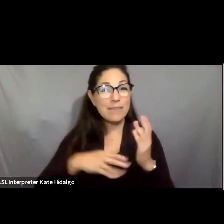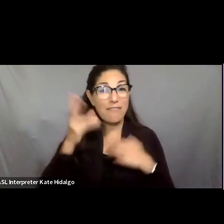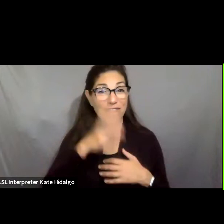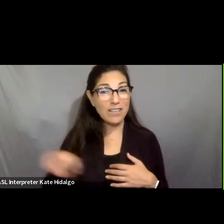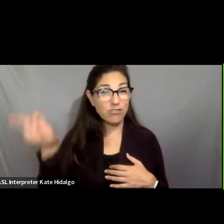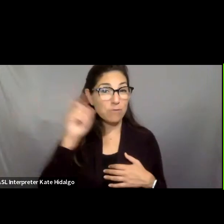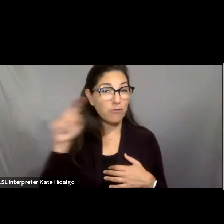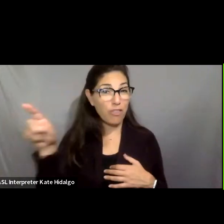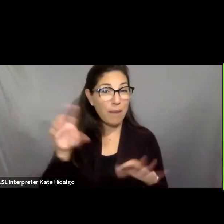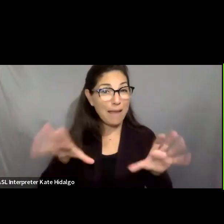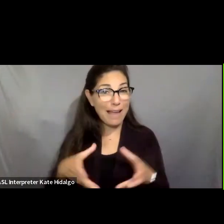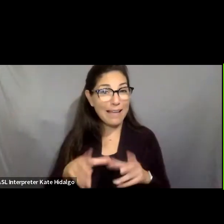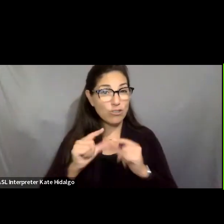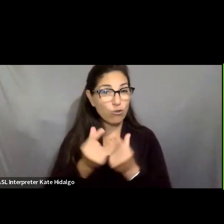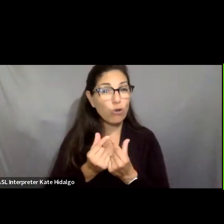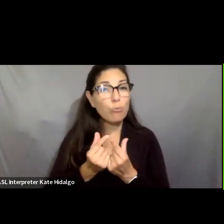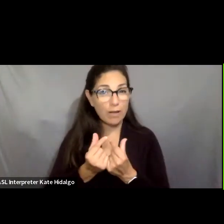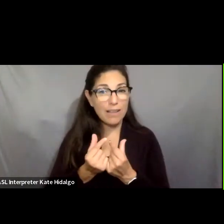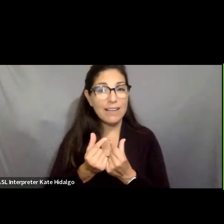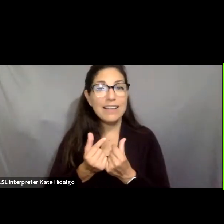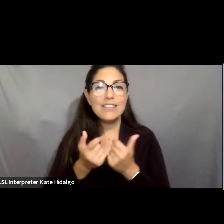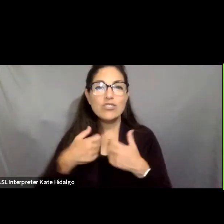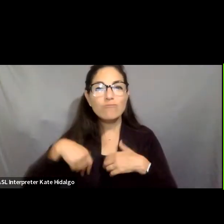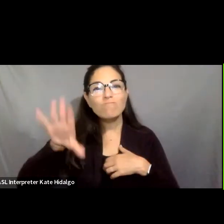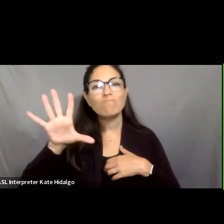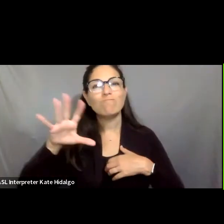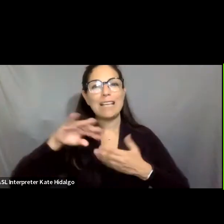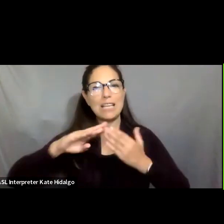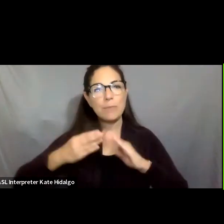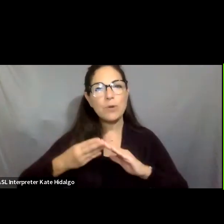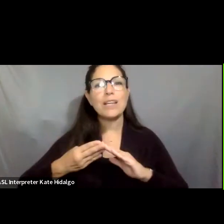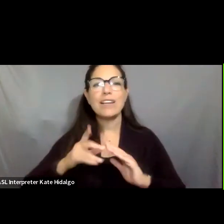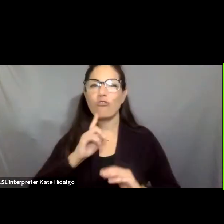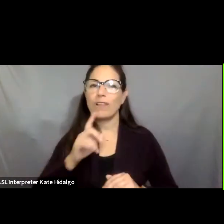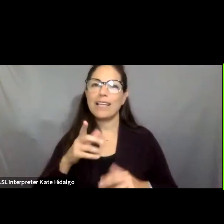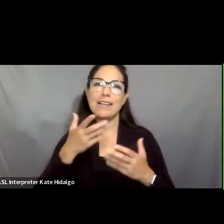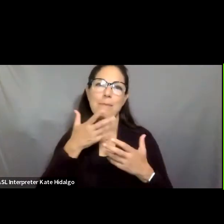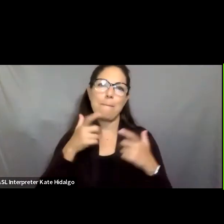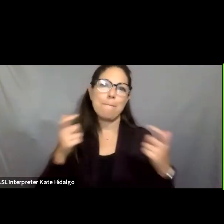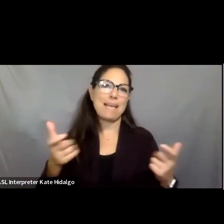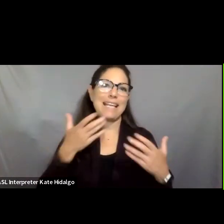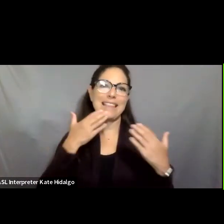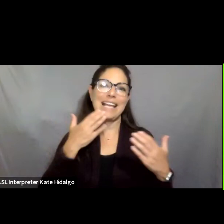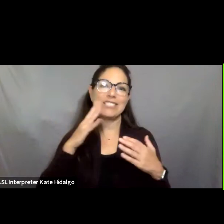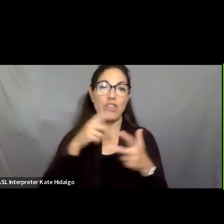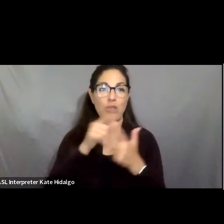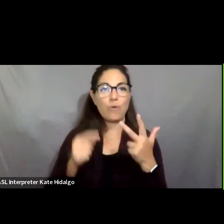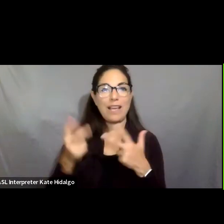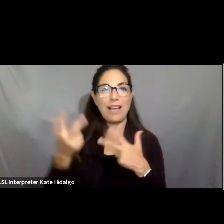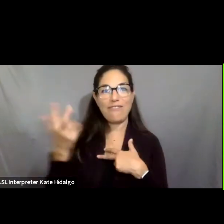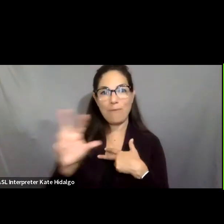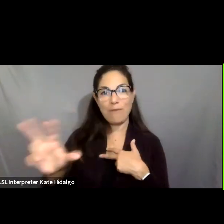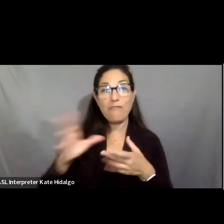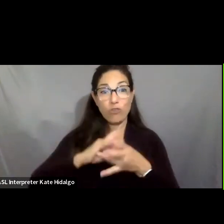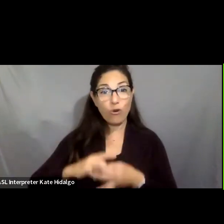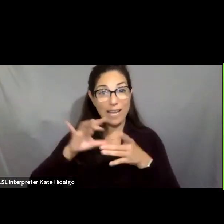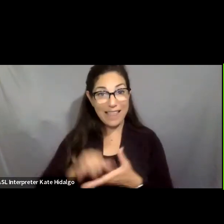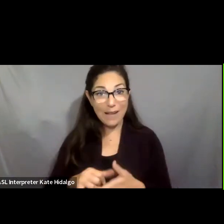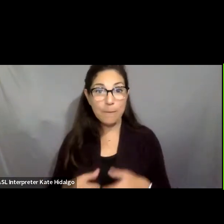for them as a group to get them out and about. So really big thanks to the 3 of them for coordinating all